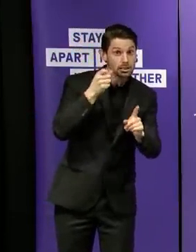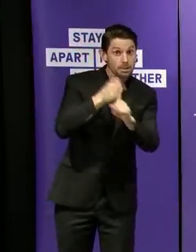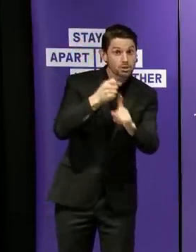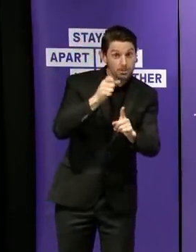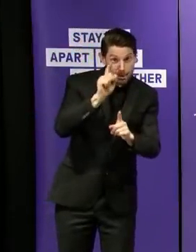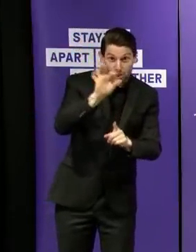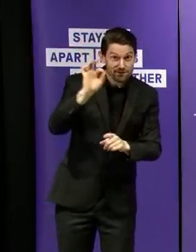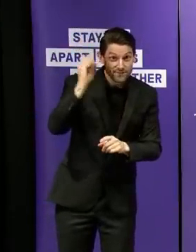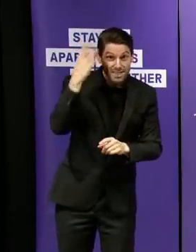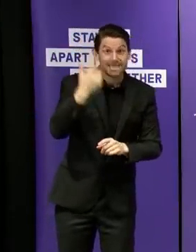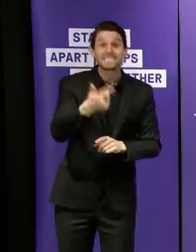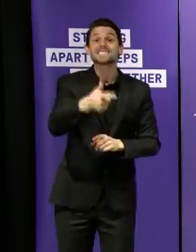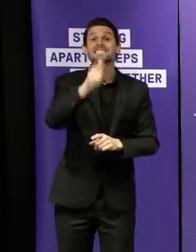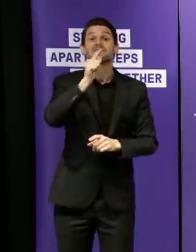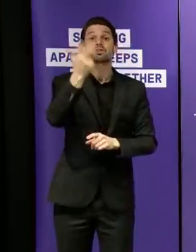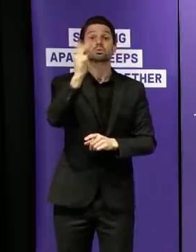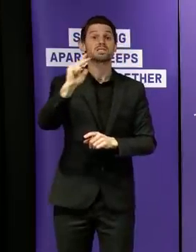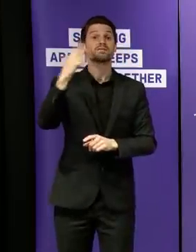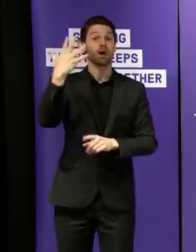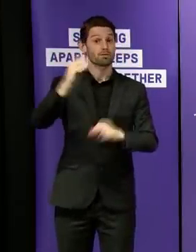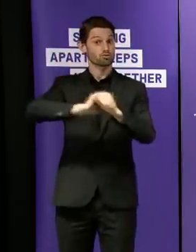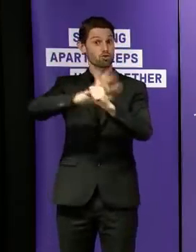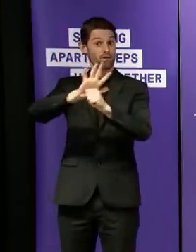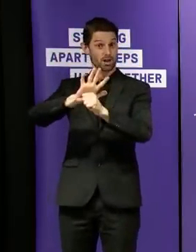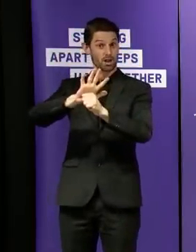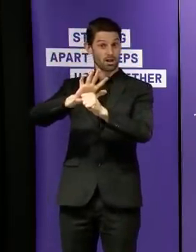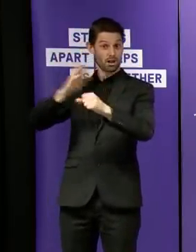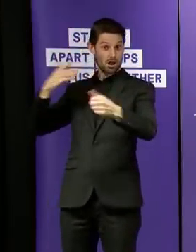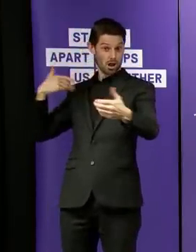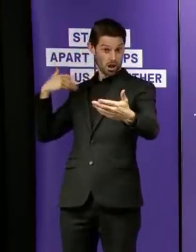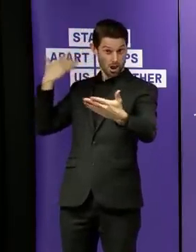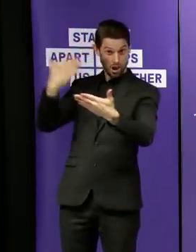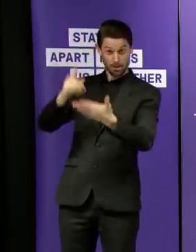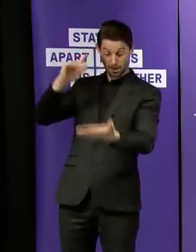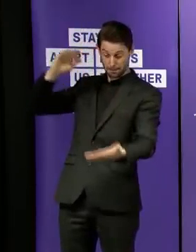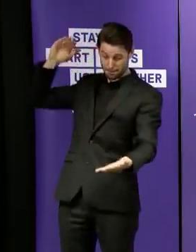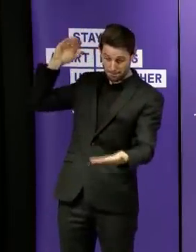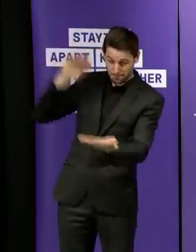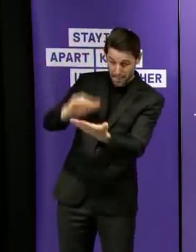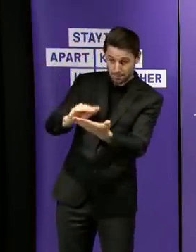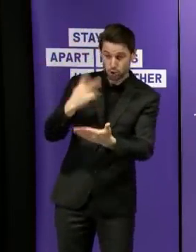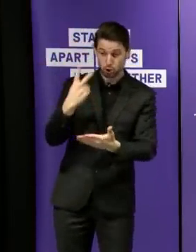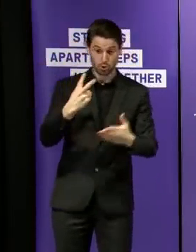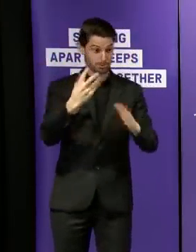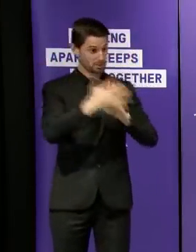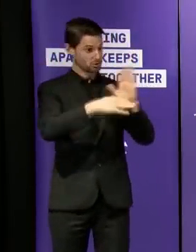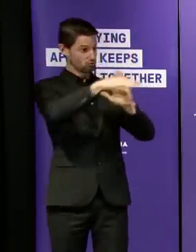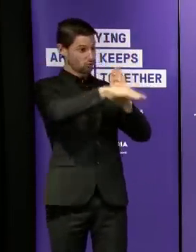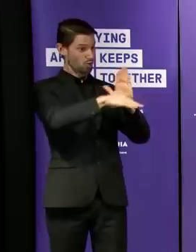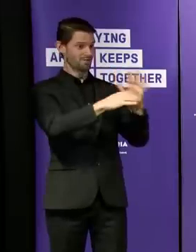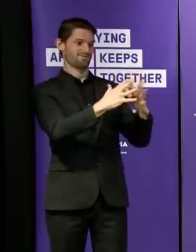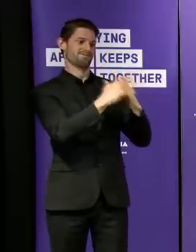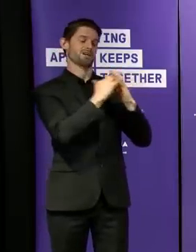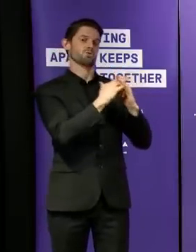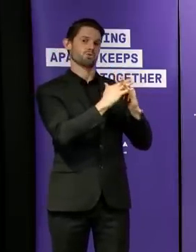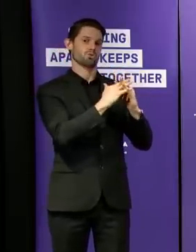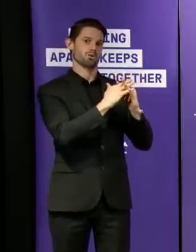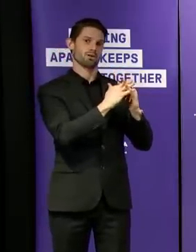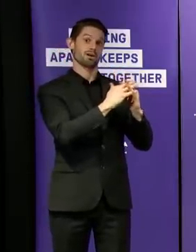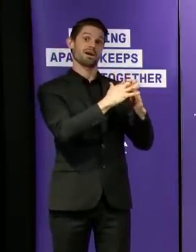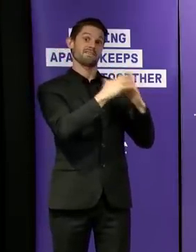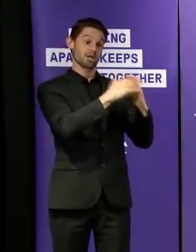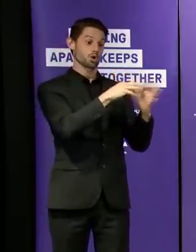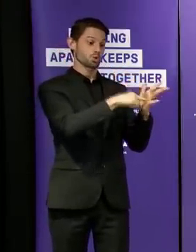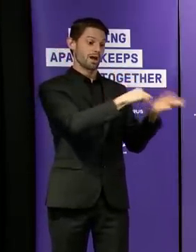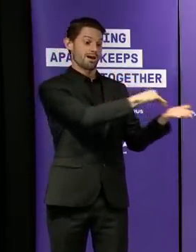impact 725 cases becoming 2. That's what they impact, and that means we've got opportunities that